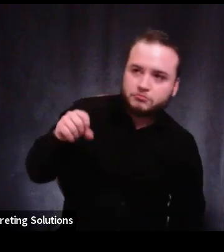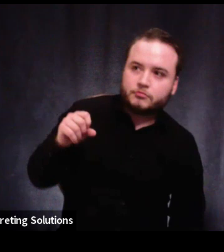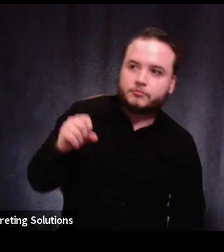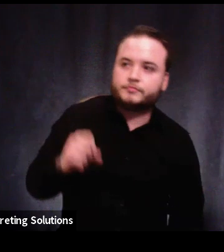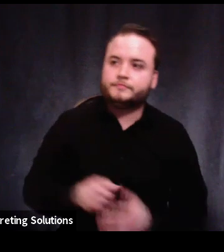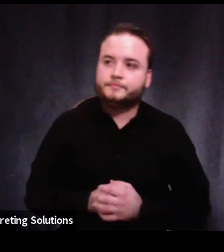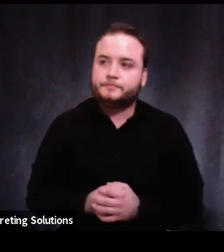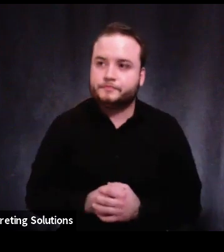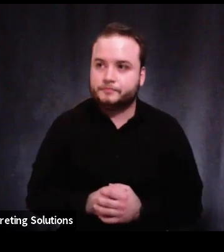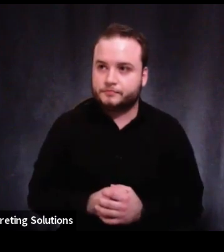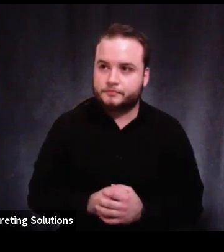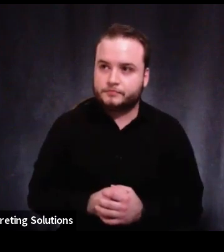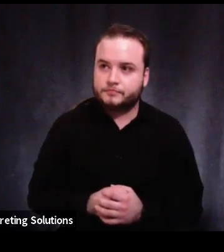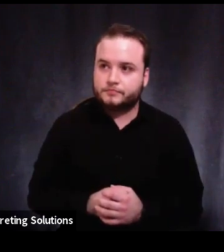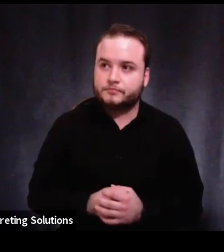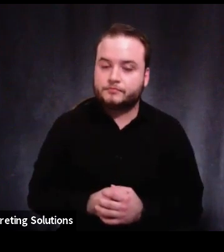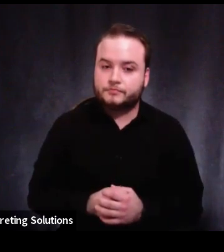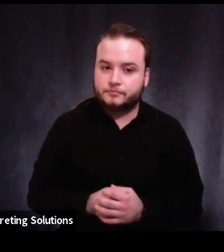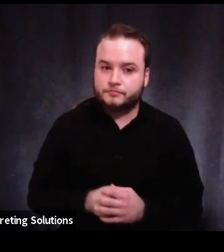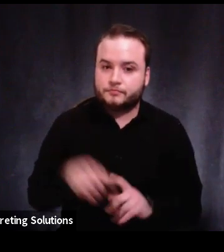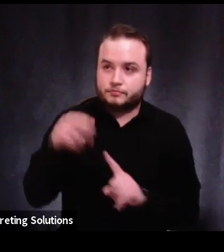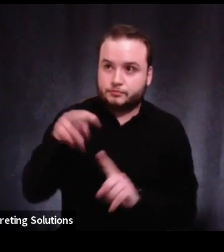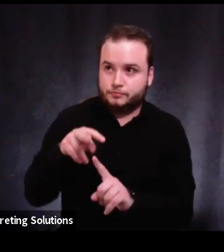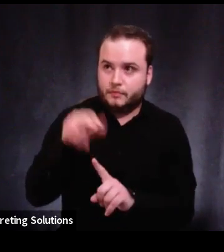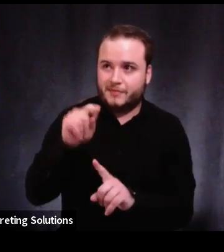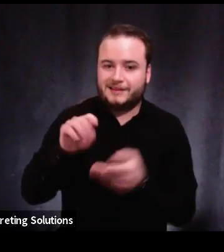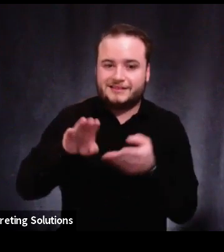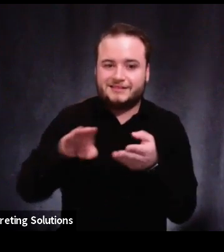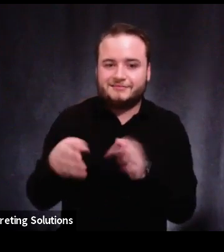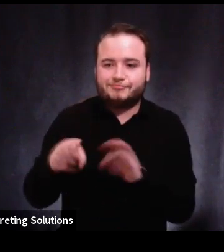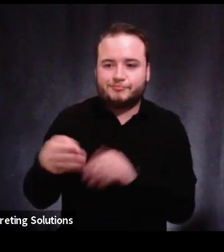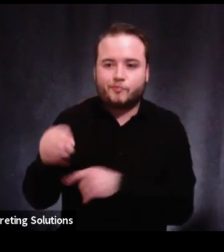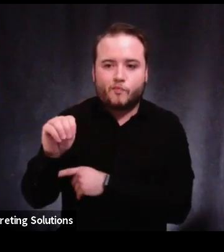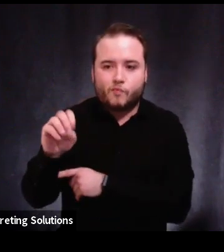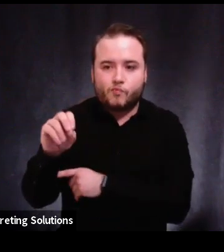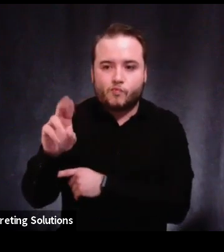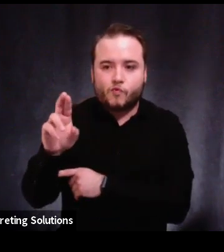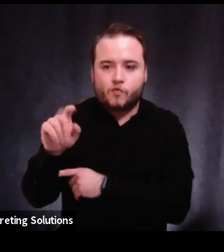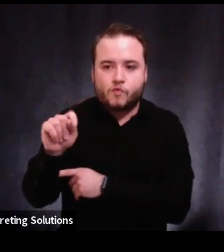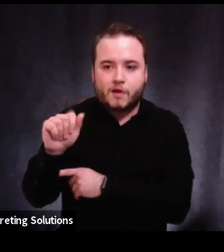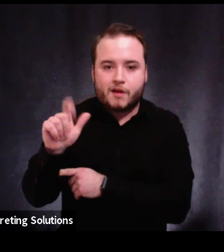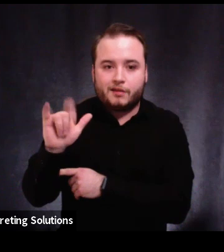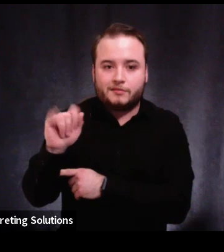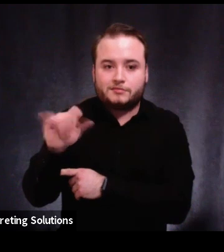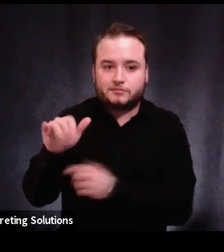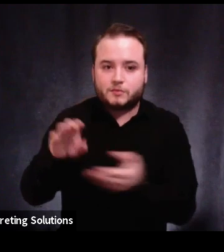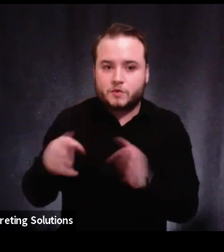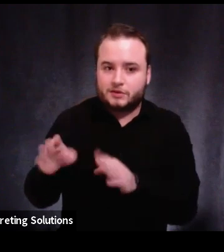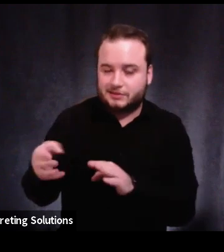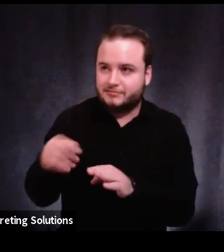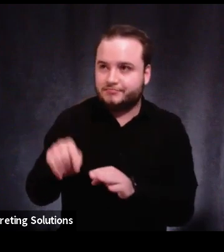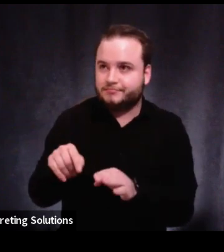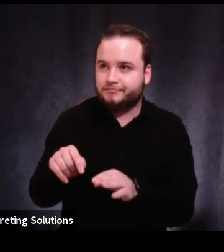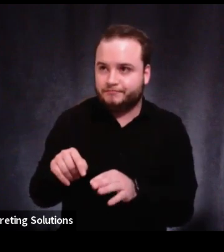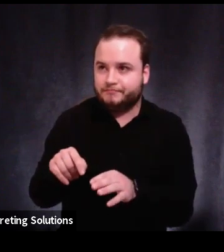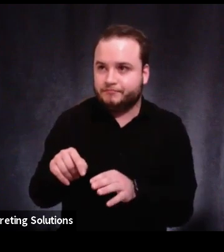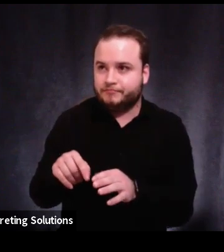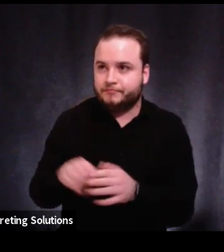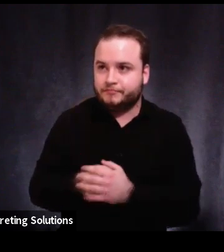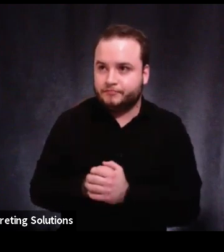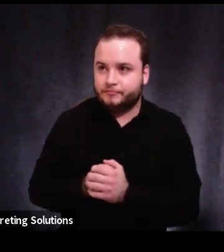that one mechanism that we worry about, of course, is that individuals who are